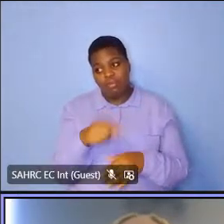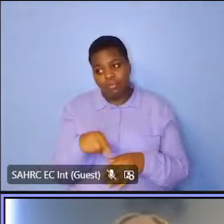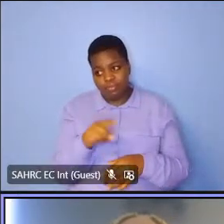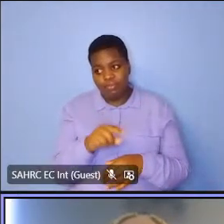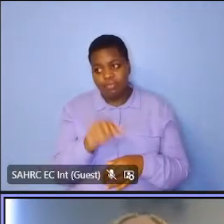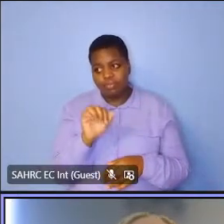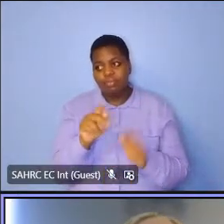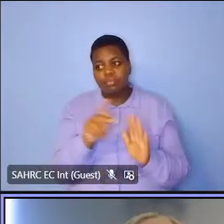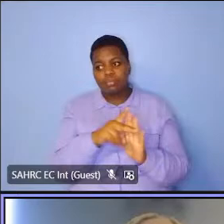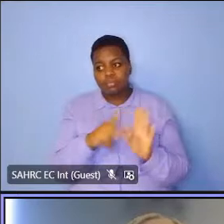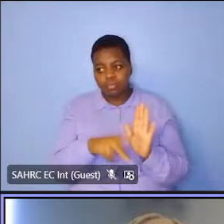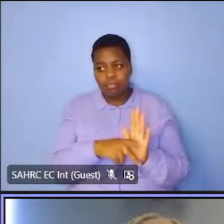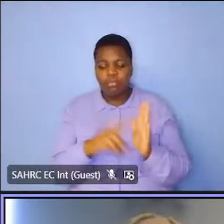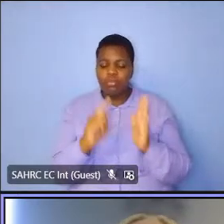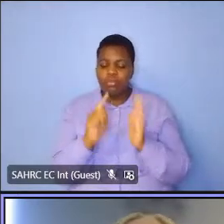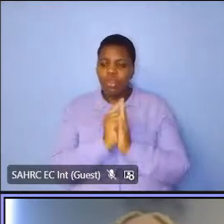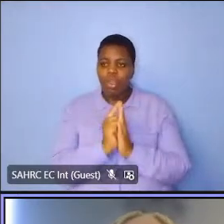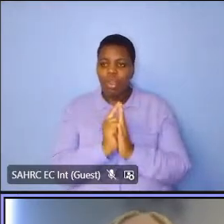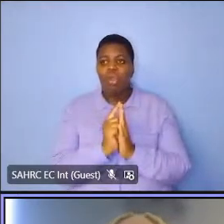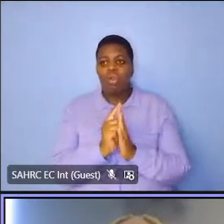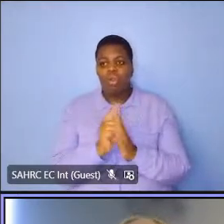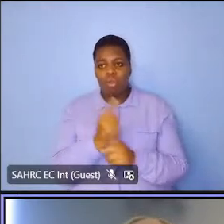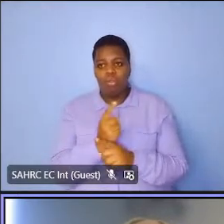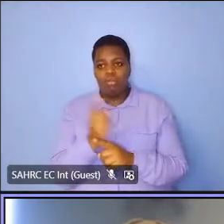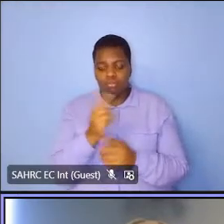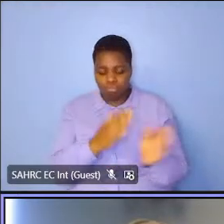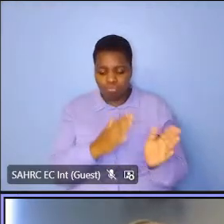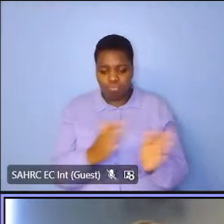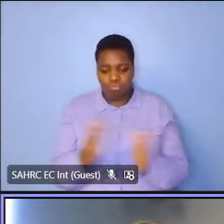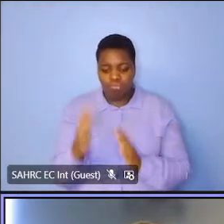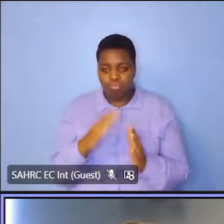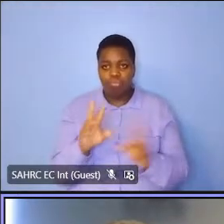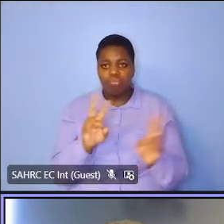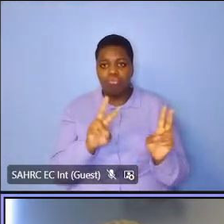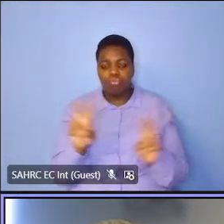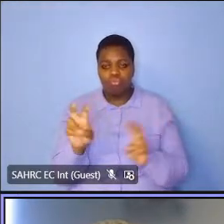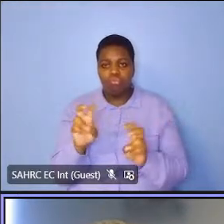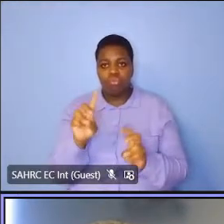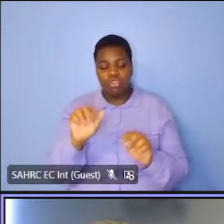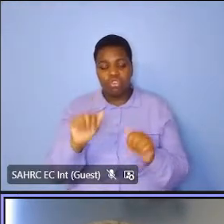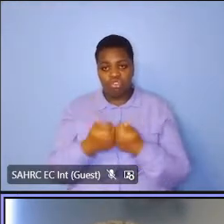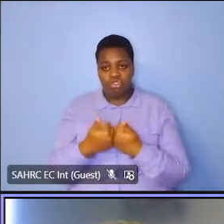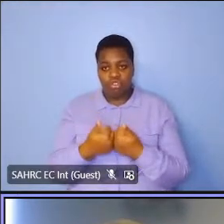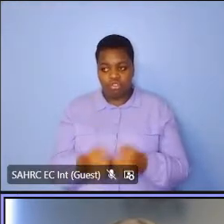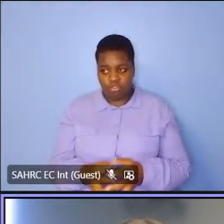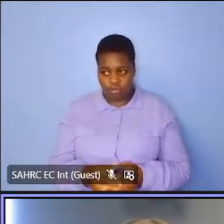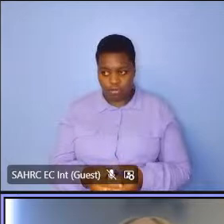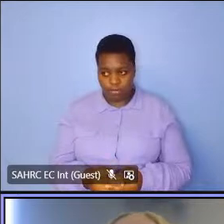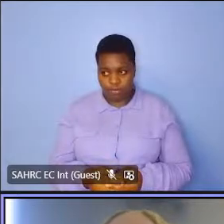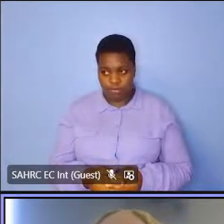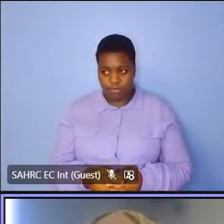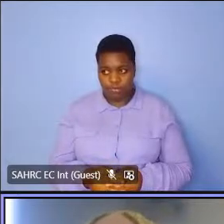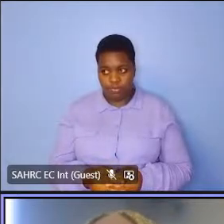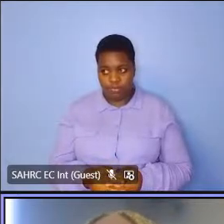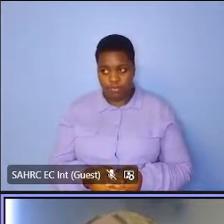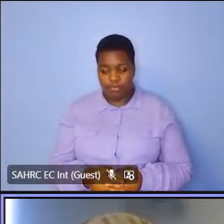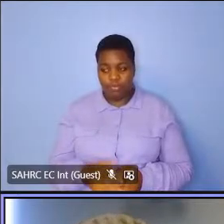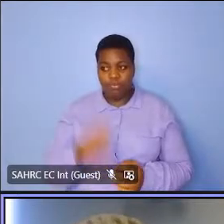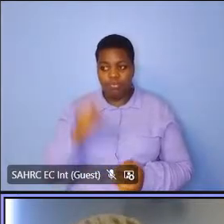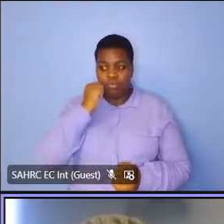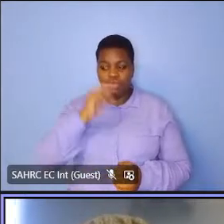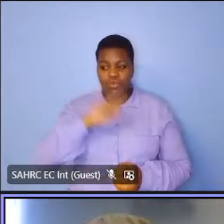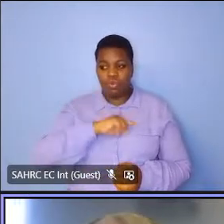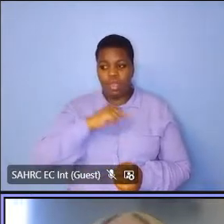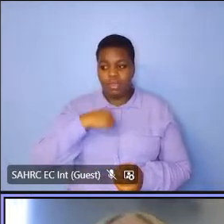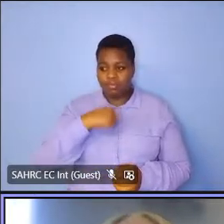of policies and laws which are able to address the issues of LGBTI learners. If you'll excuse me, because I'm partially